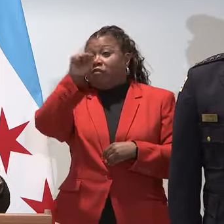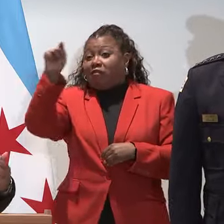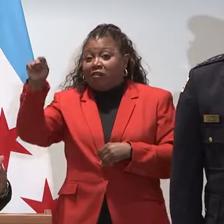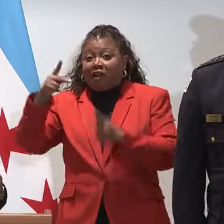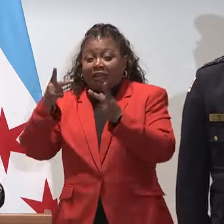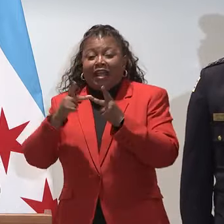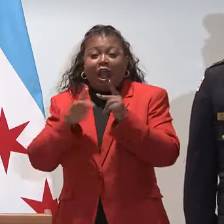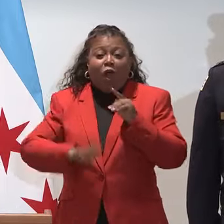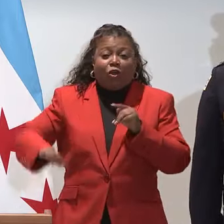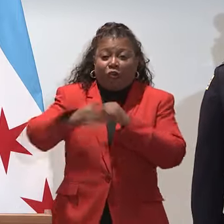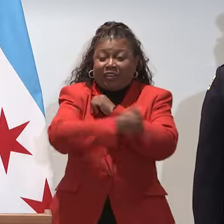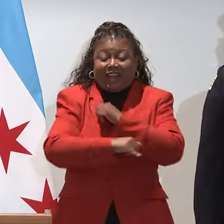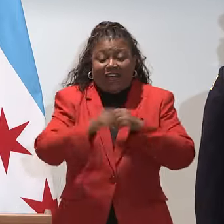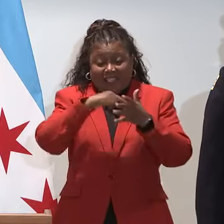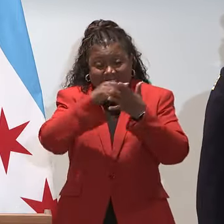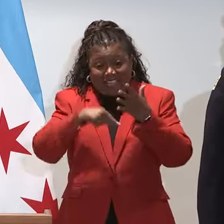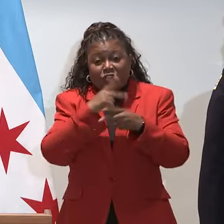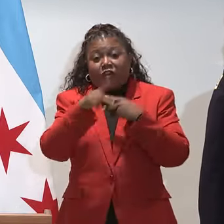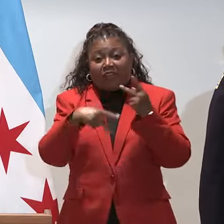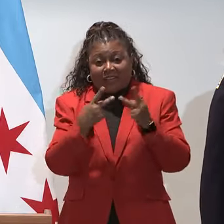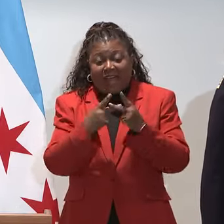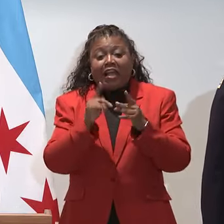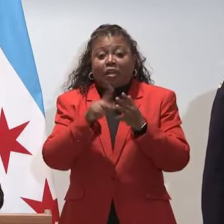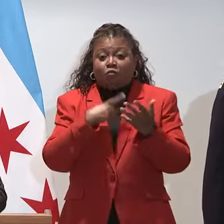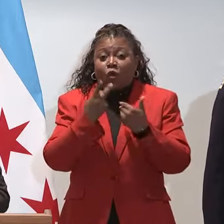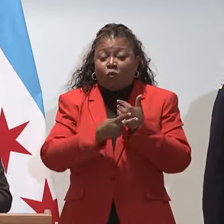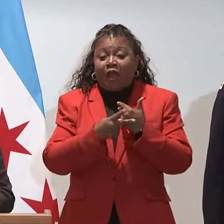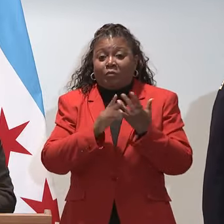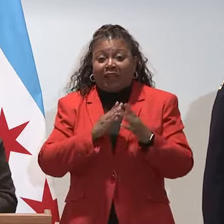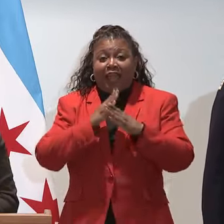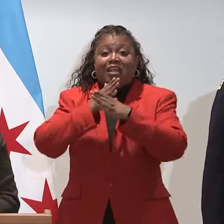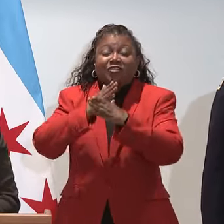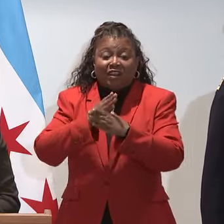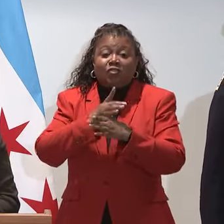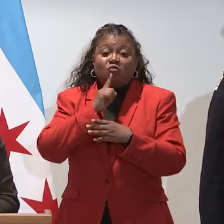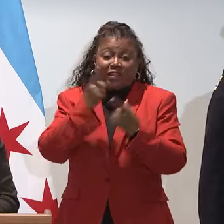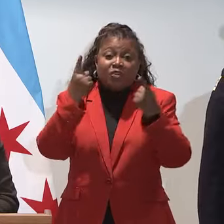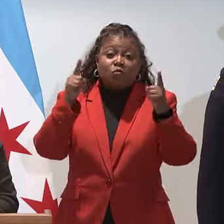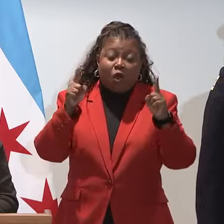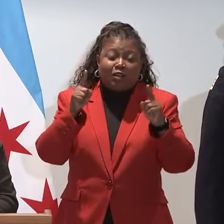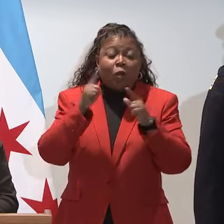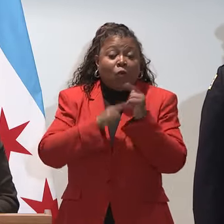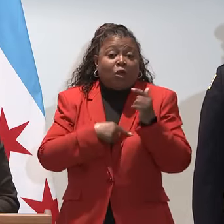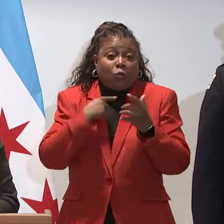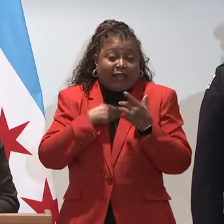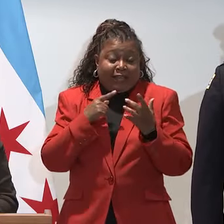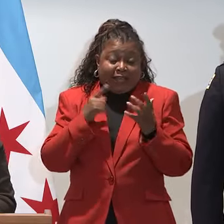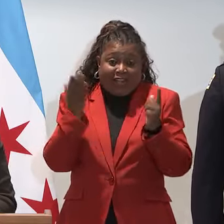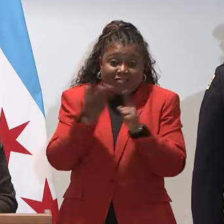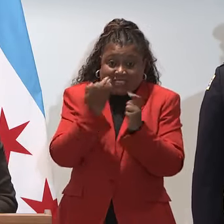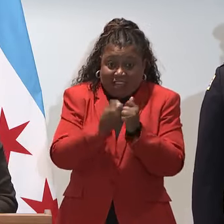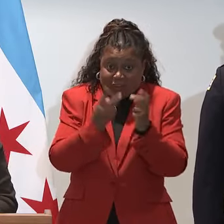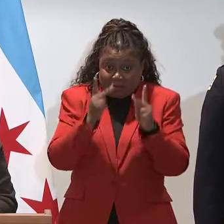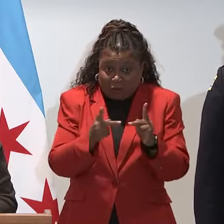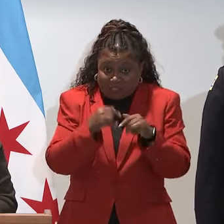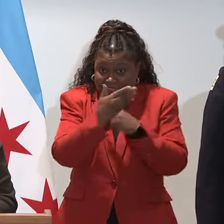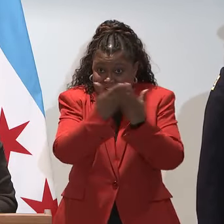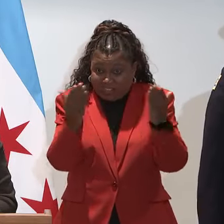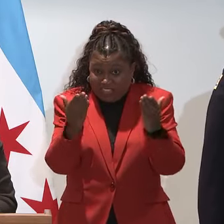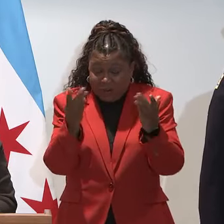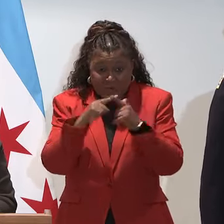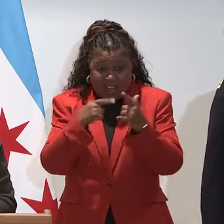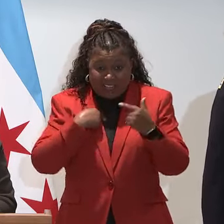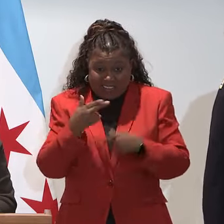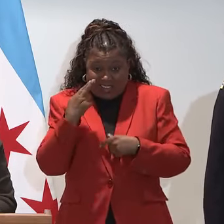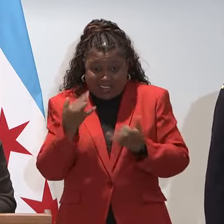instances, but across the country, that these are the kind of programmatic interventions that actually work. Will we convince every single person out there who